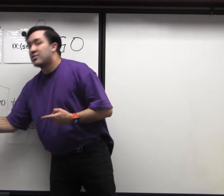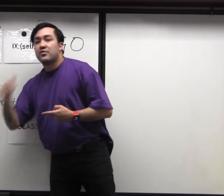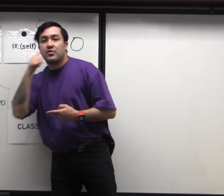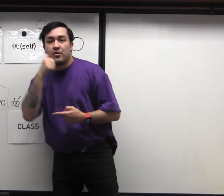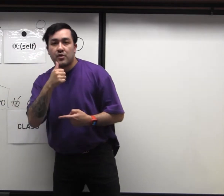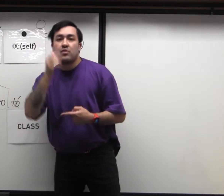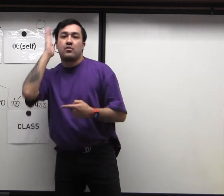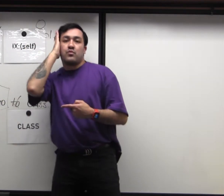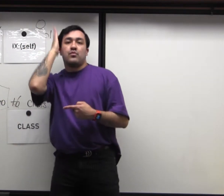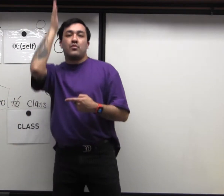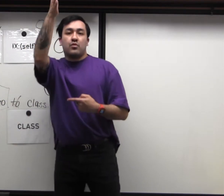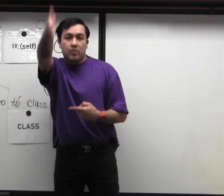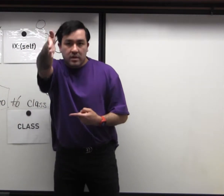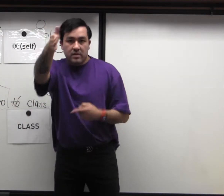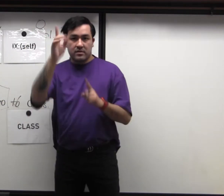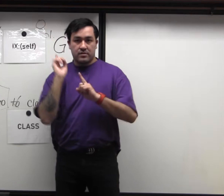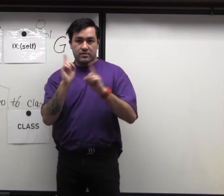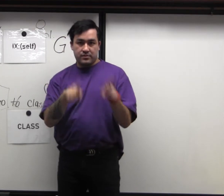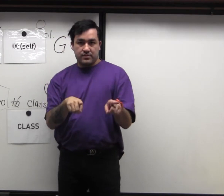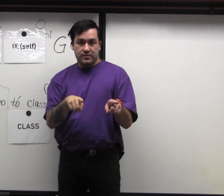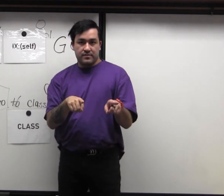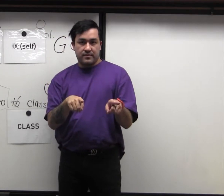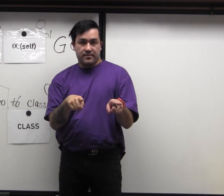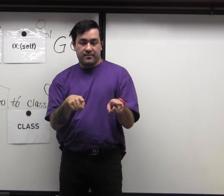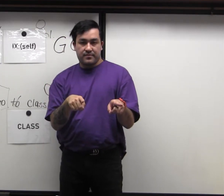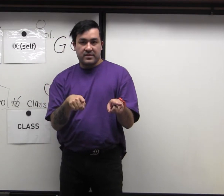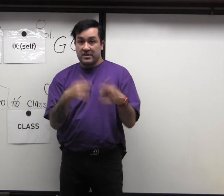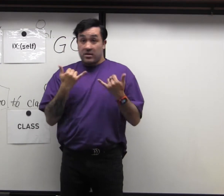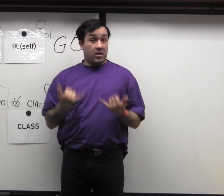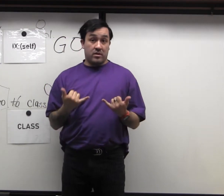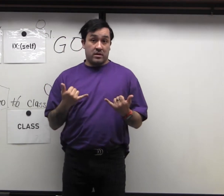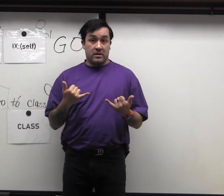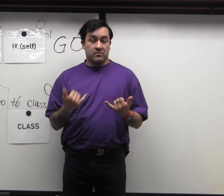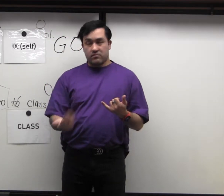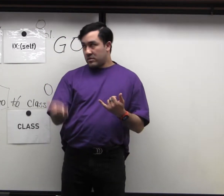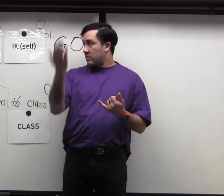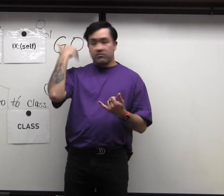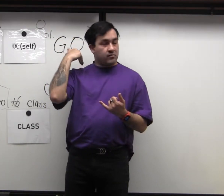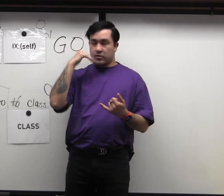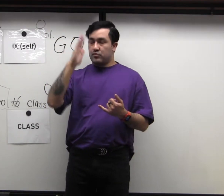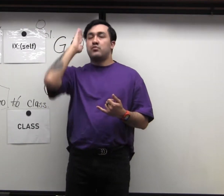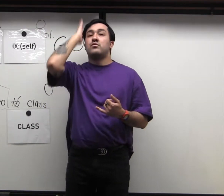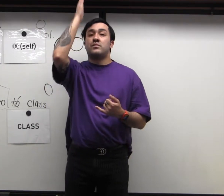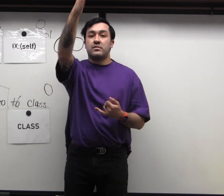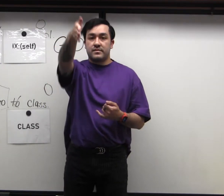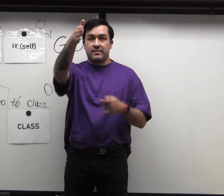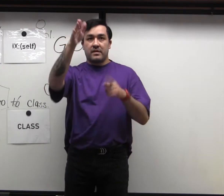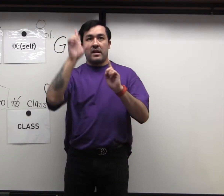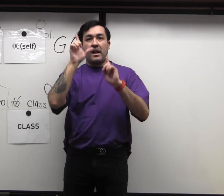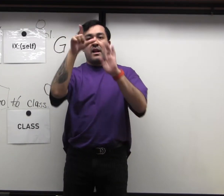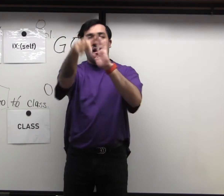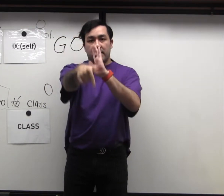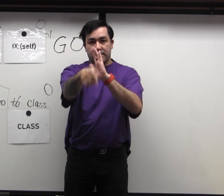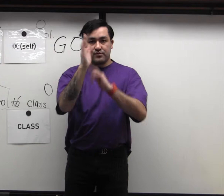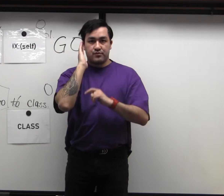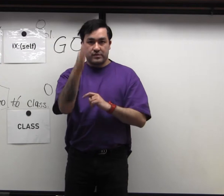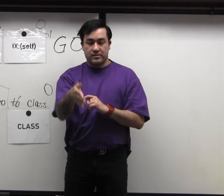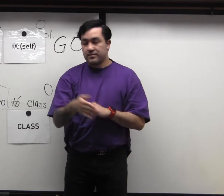is what's going to happen. So the girl will go to class. So, not now, not in the past, but in the future. So